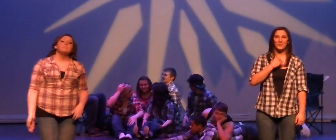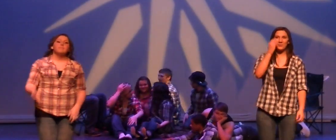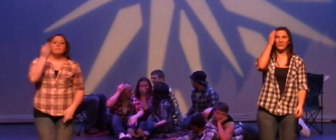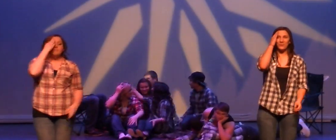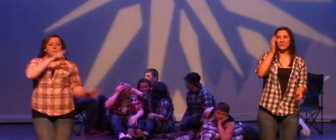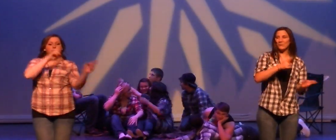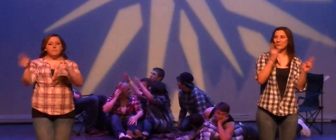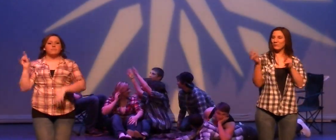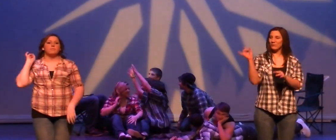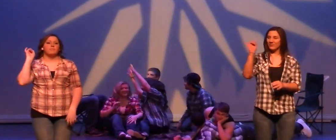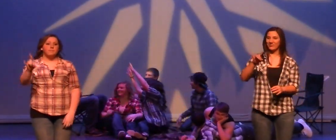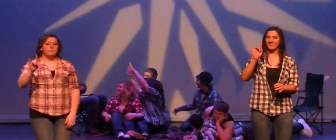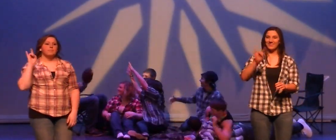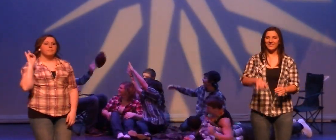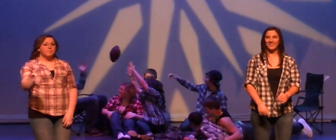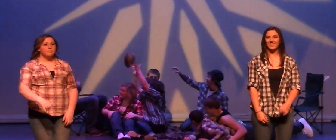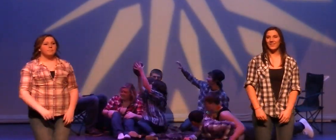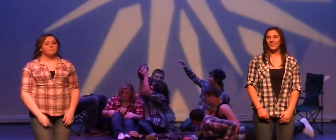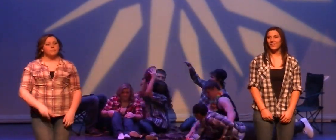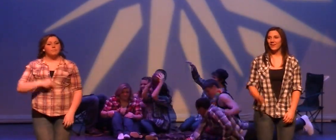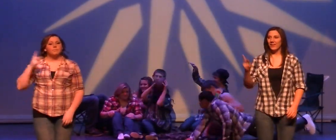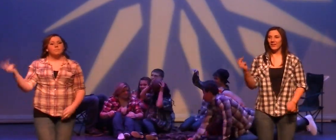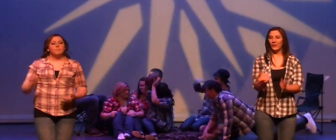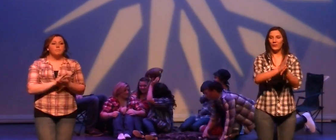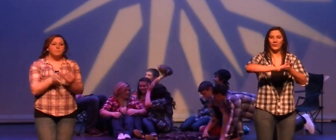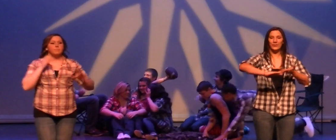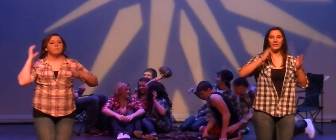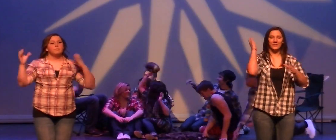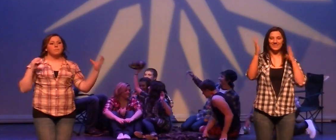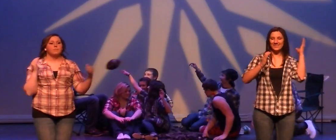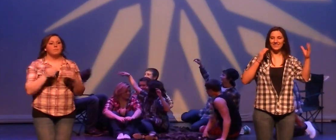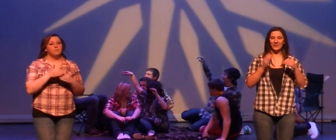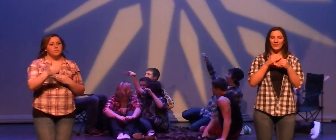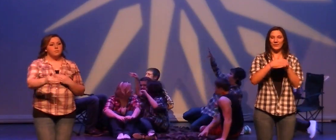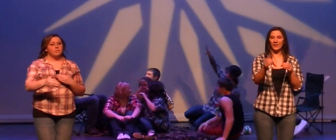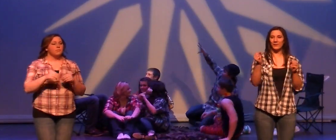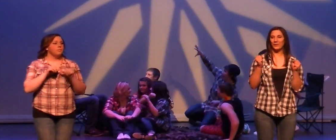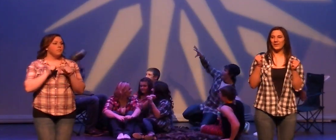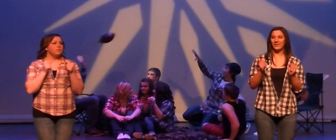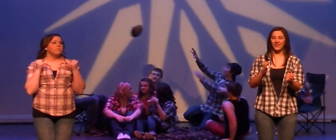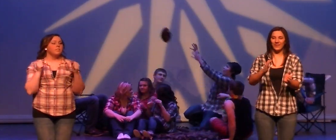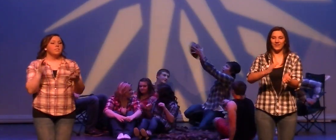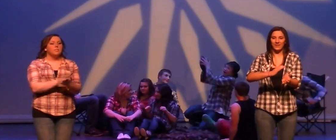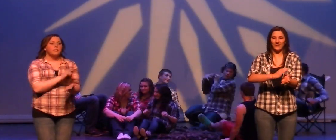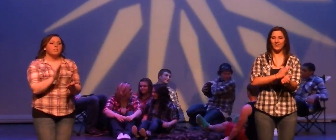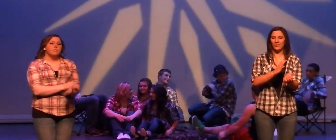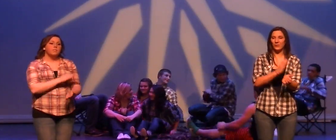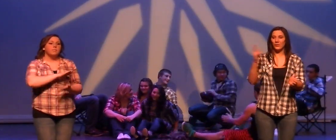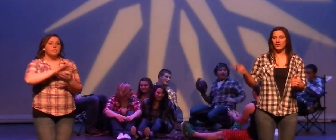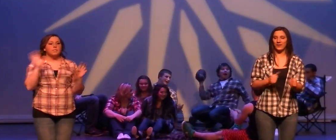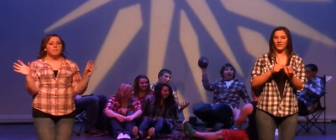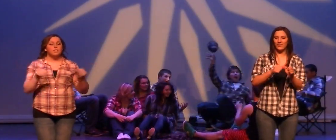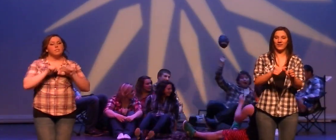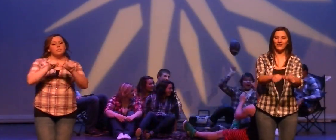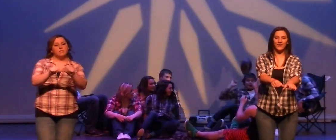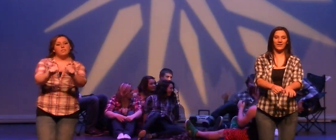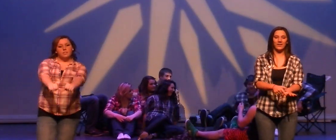I know you're ready to rock We've been crazy, good luck going on It's cool, it's now, so let's get it